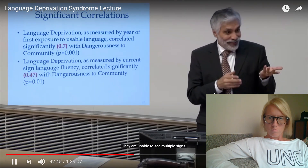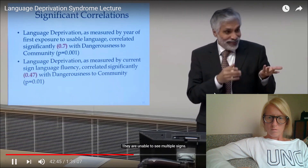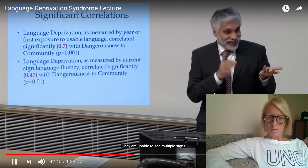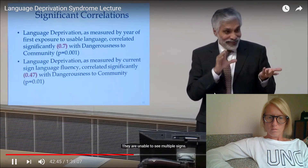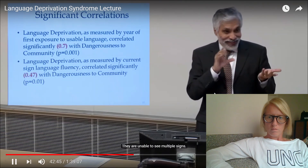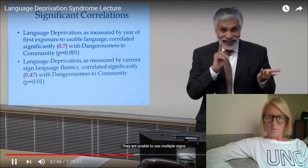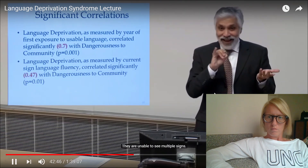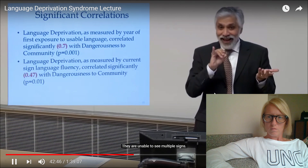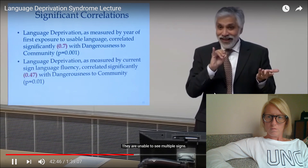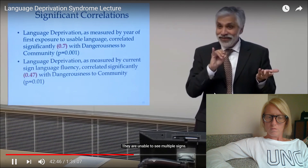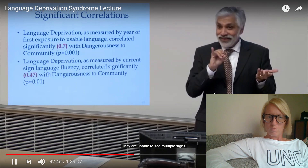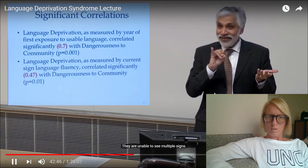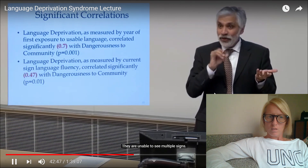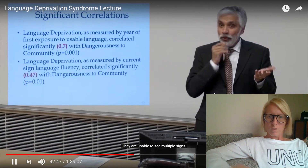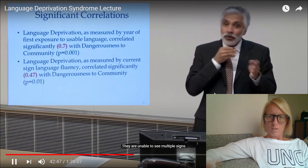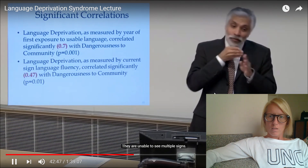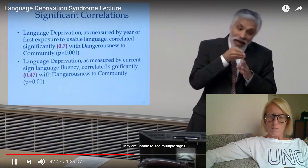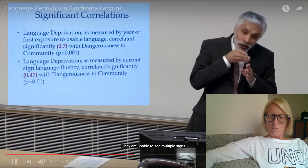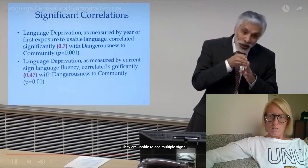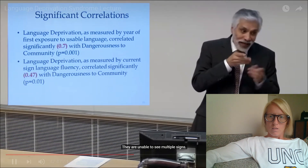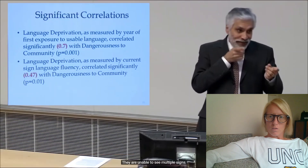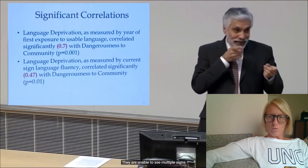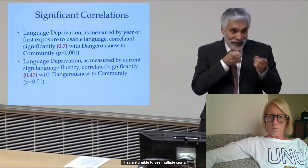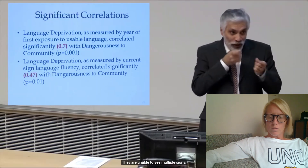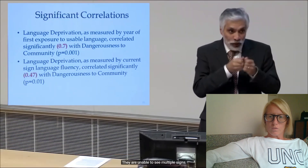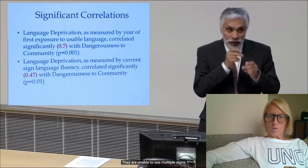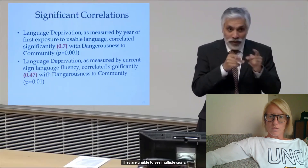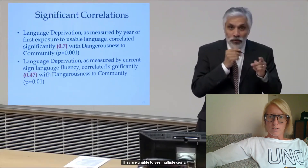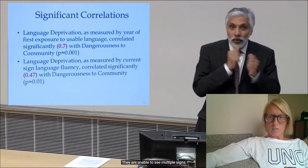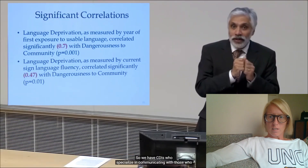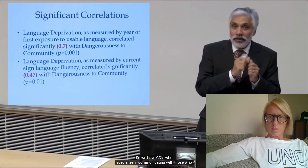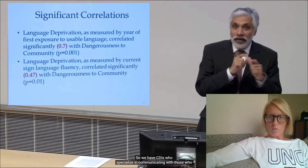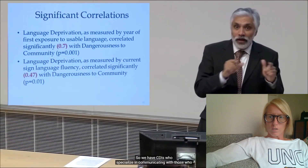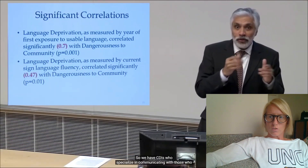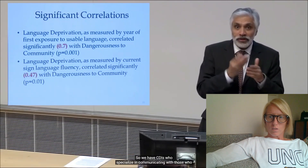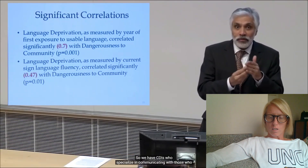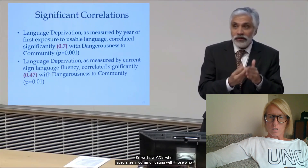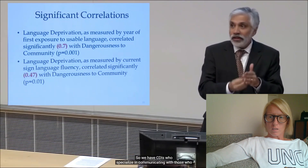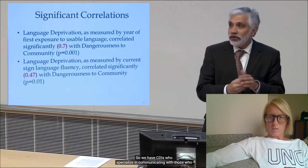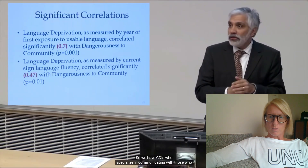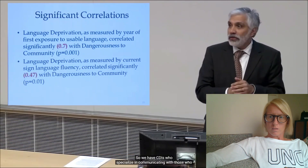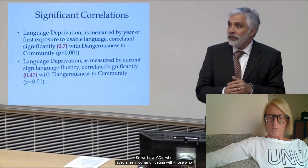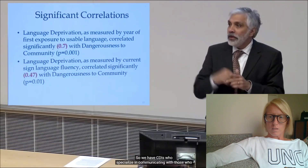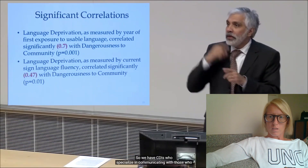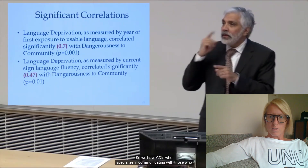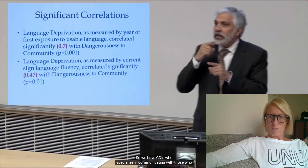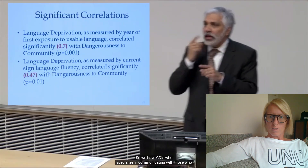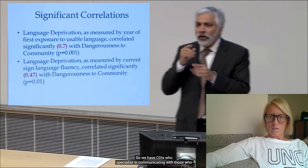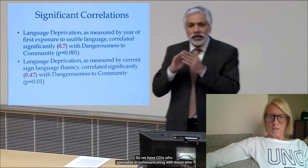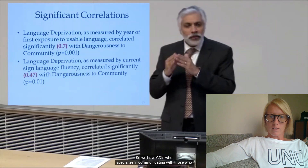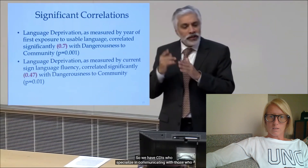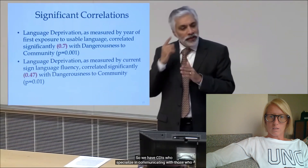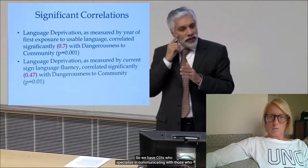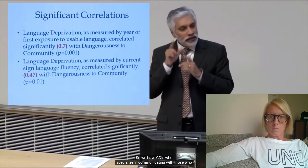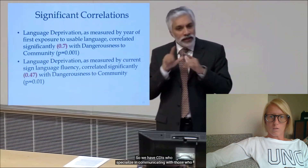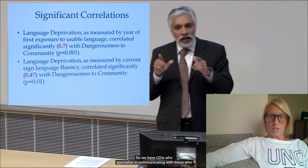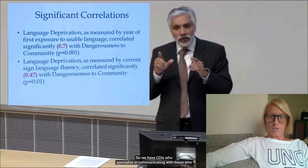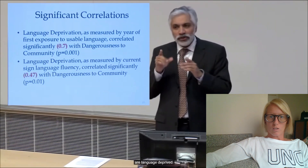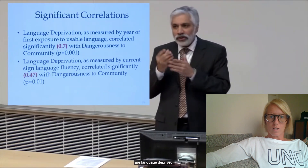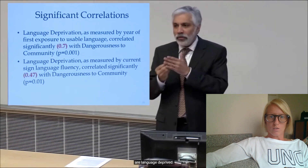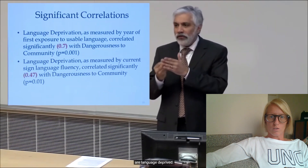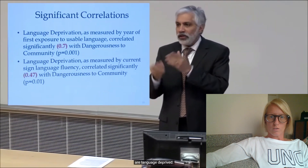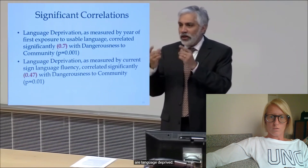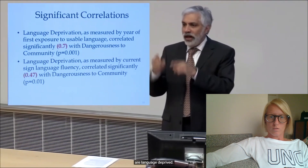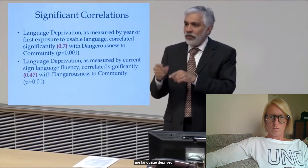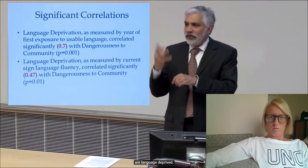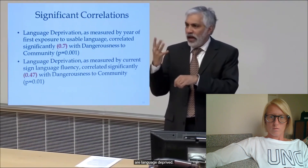to see multiple sides. Who don't understand So we sign have language CDIs who and specialize in communicating with those who are communication